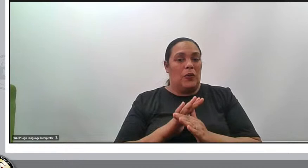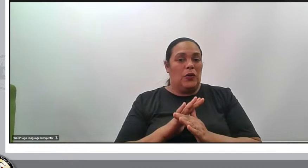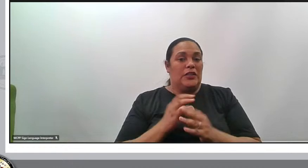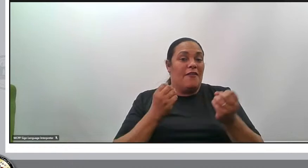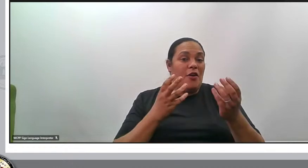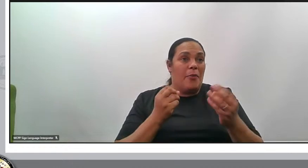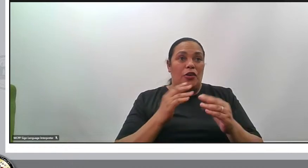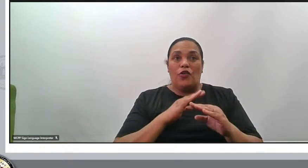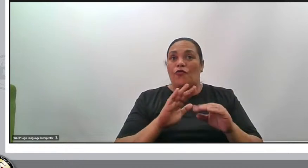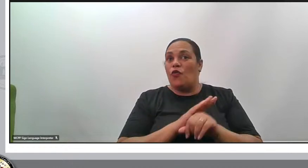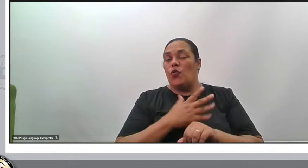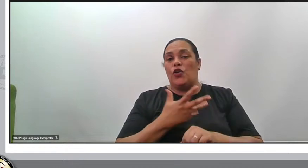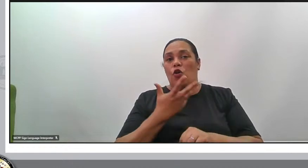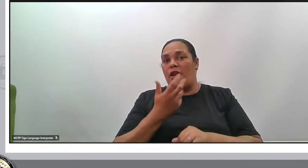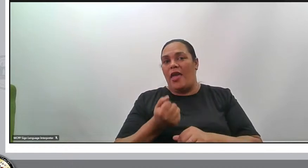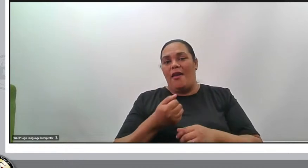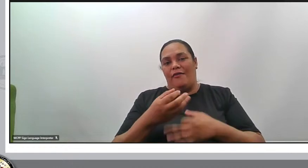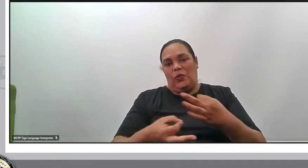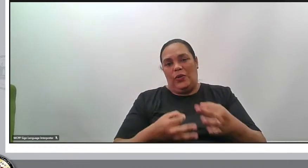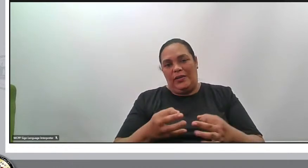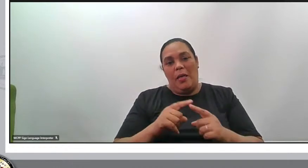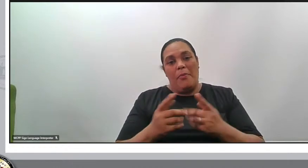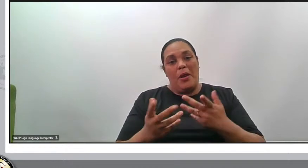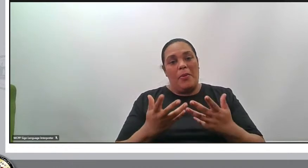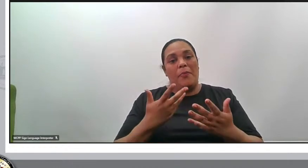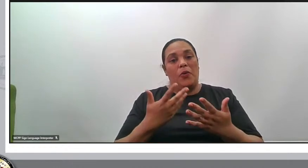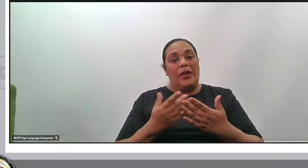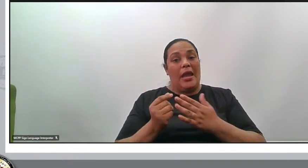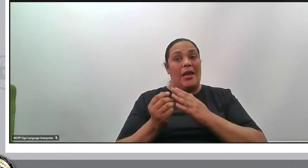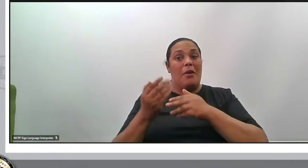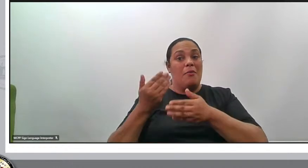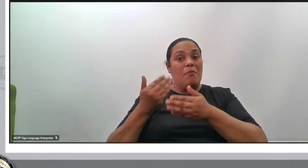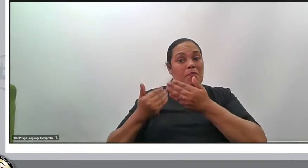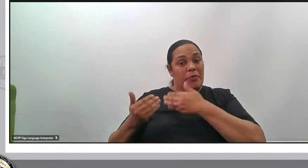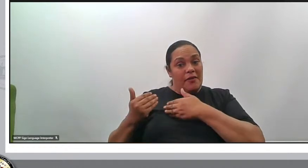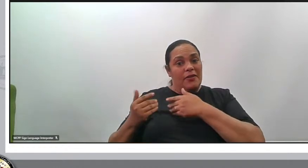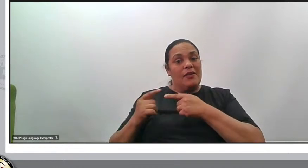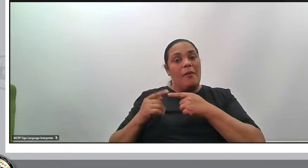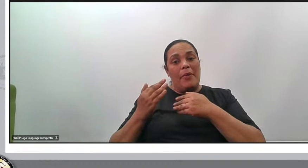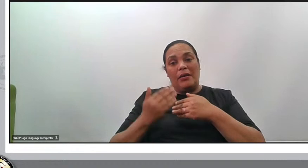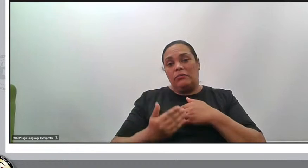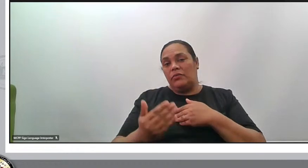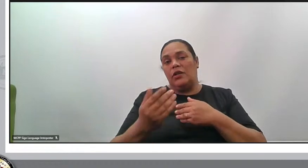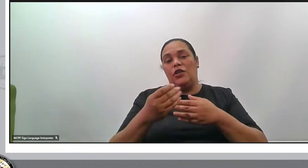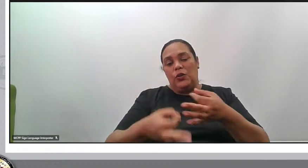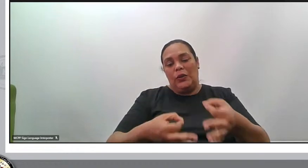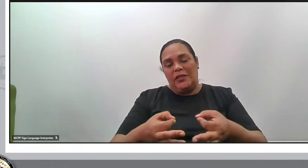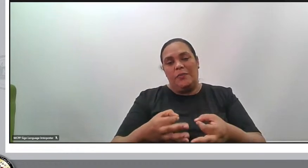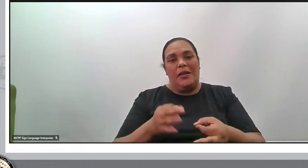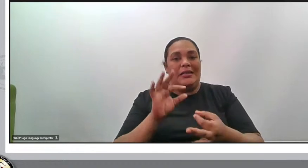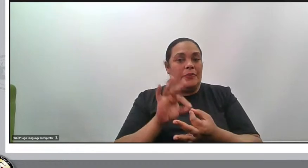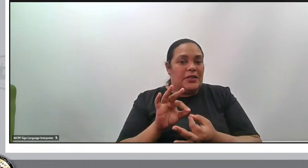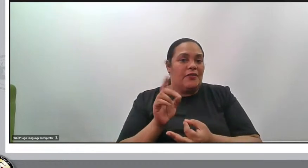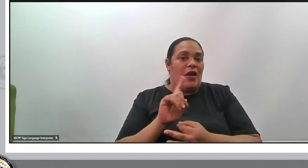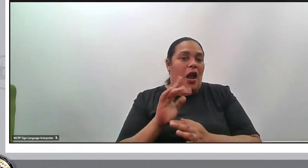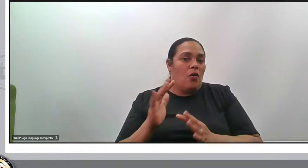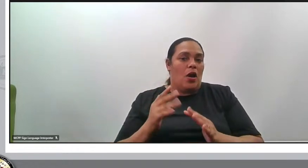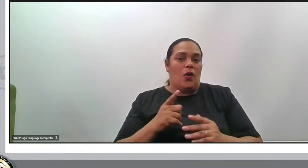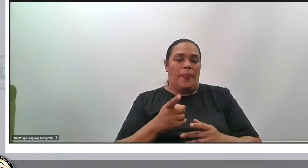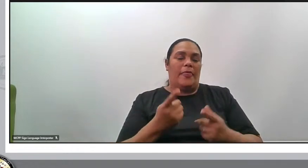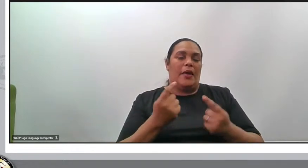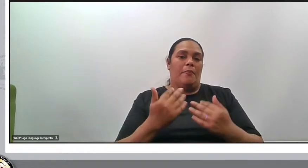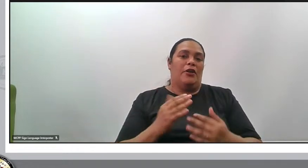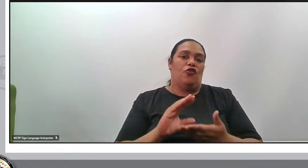information, we do have to break it down. We could possibly do it historically, but going forward, it's a bit difficult to actually break it down specifically how that budget